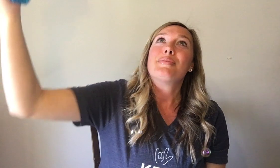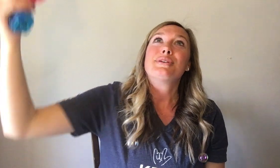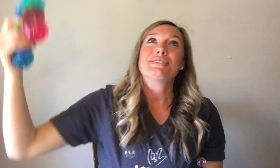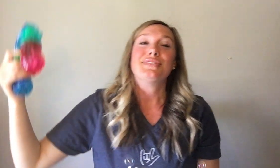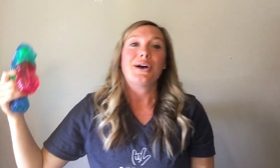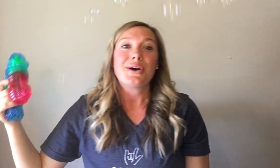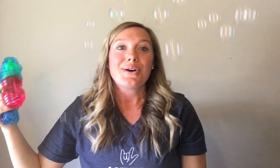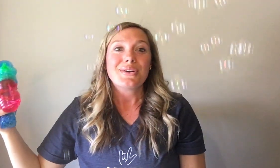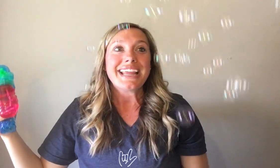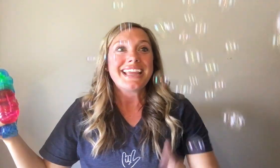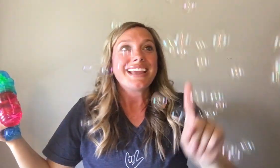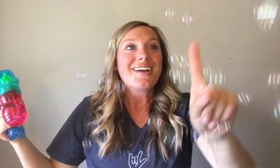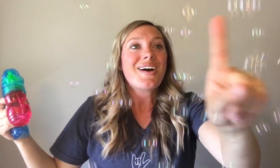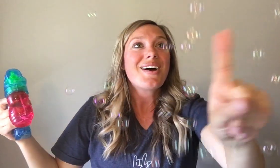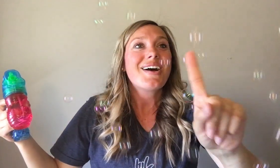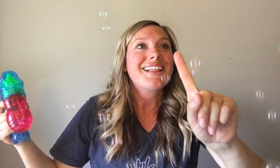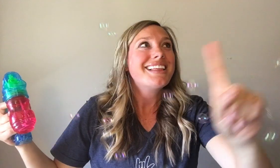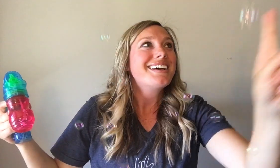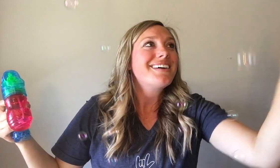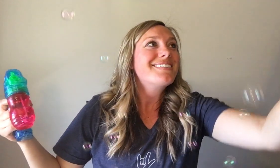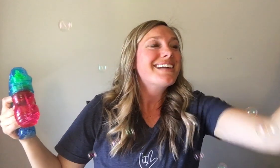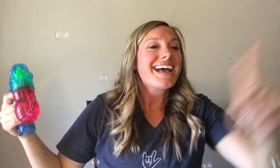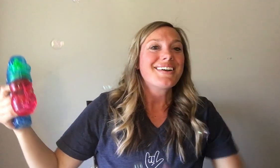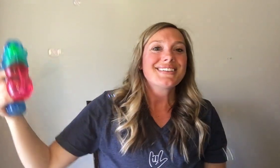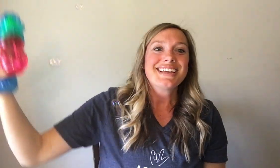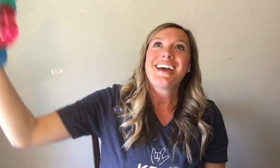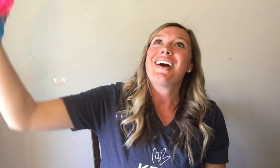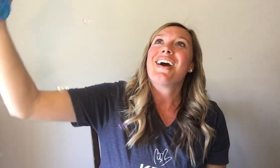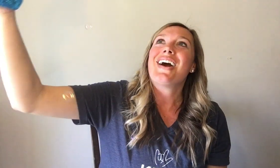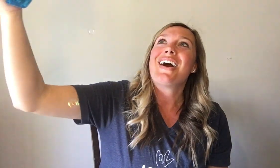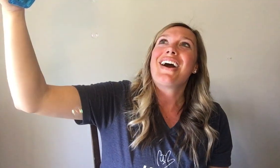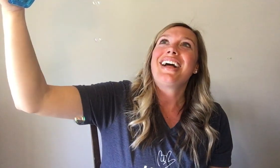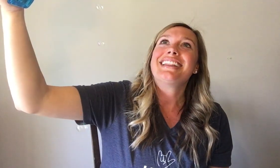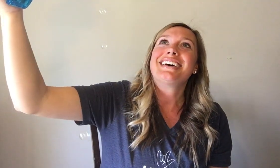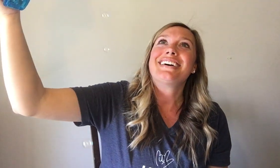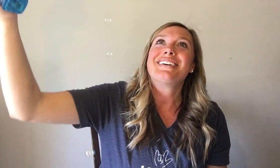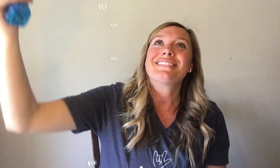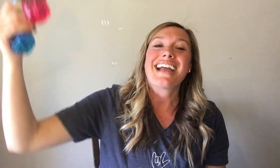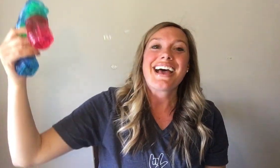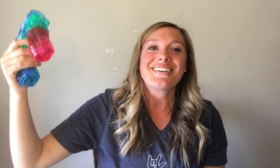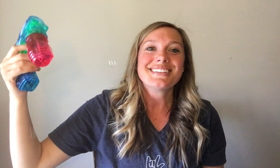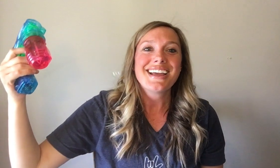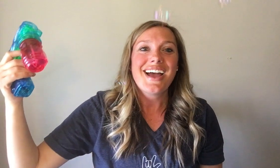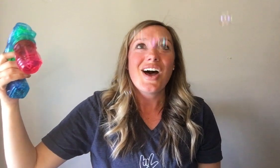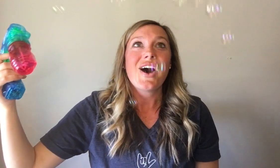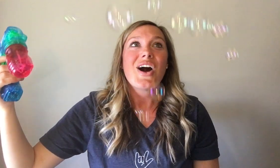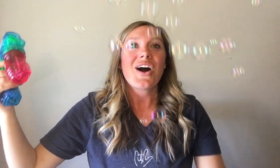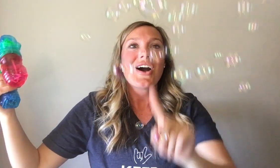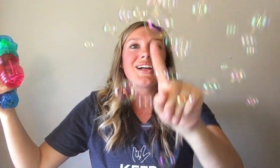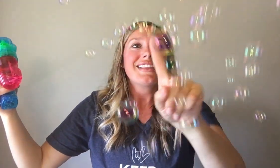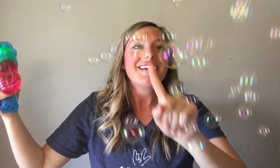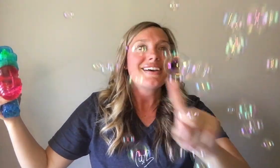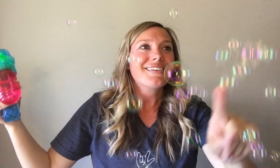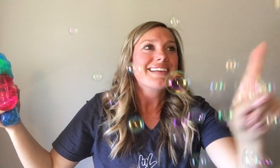Bubbles floating all around, all around, all